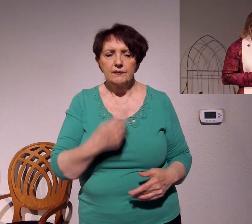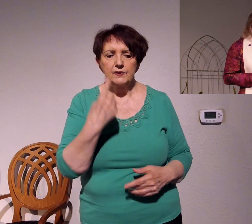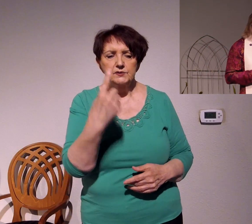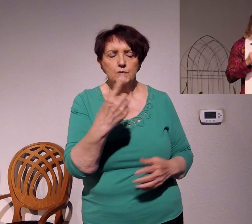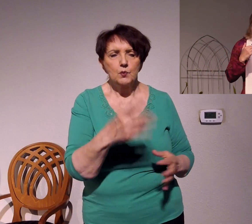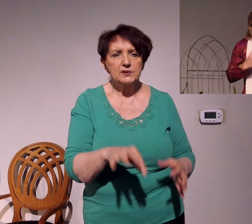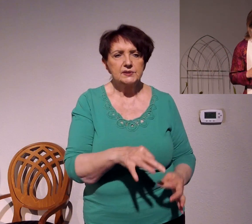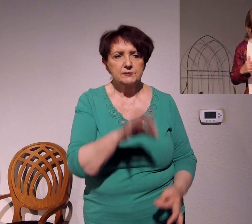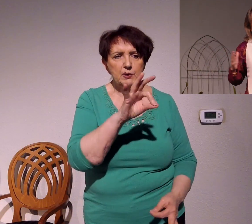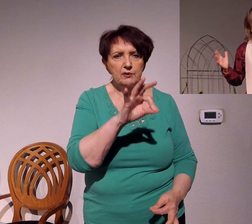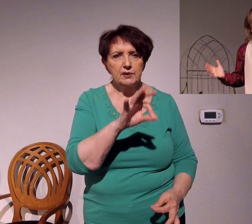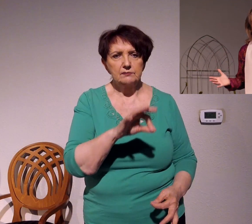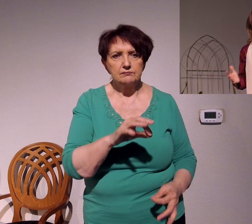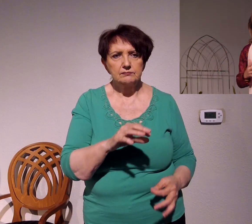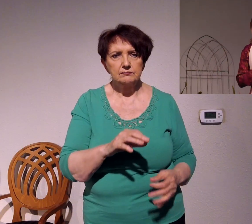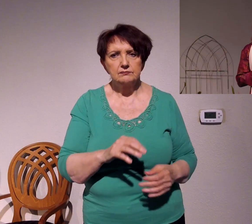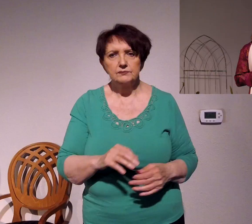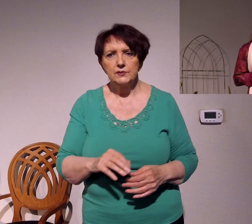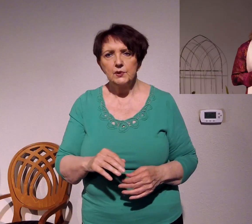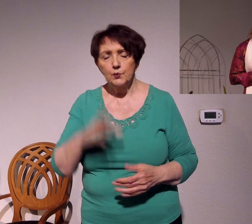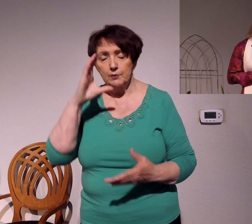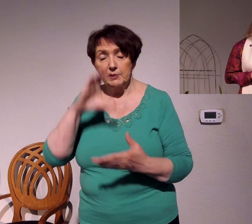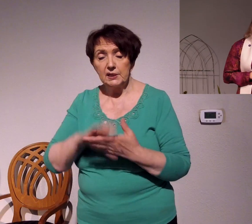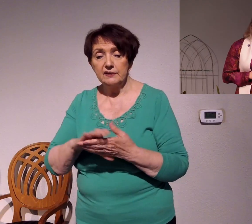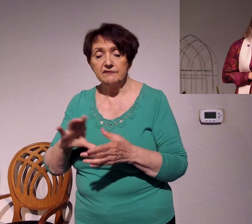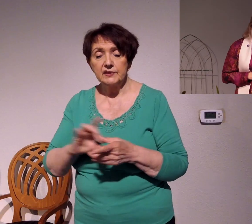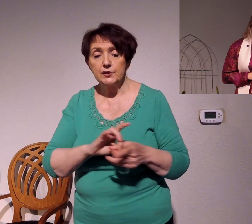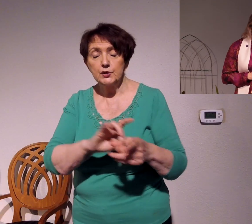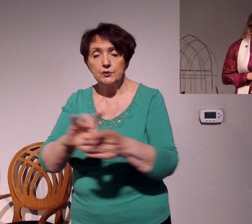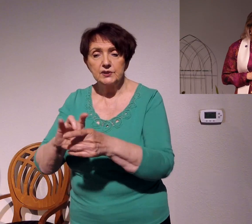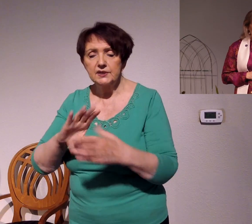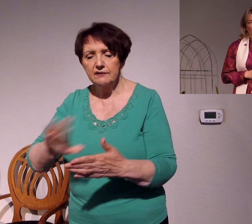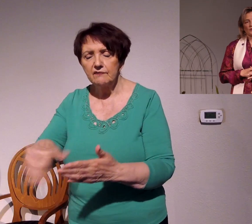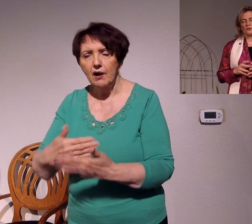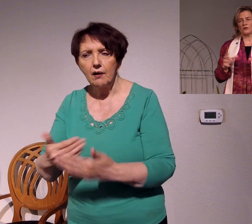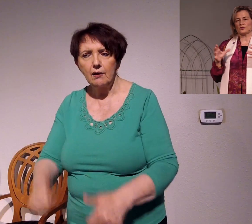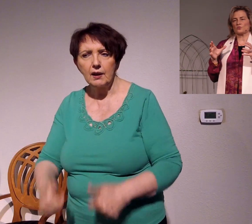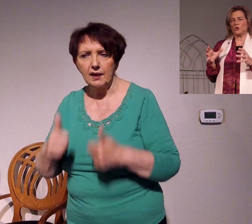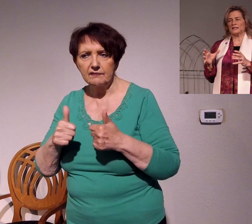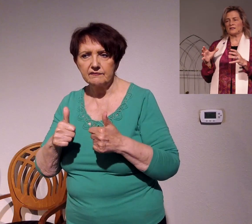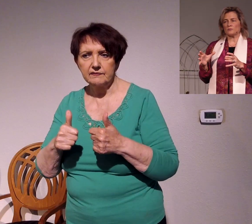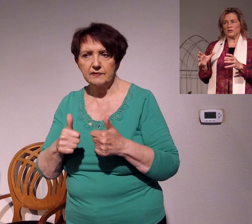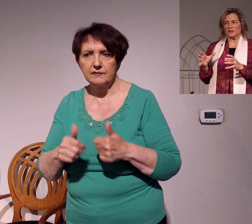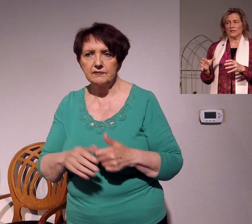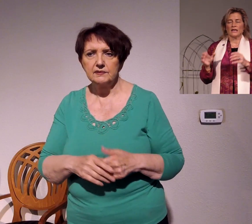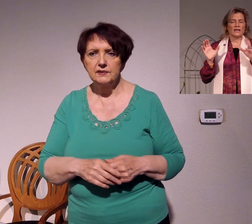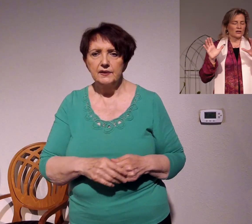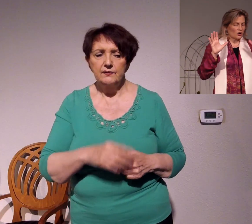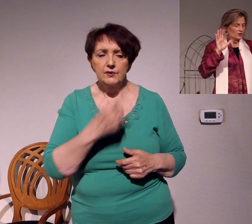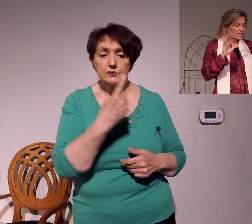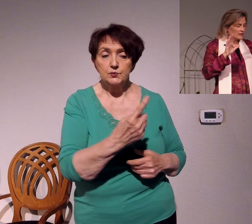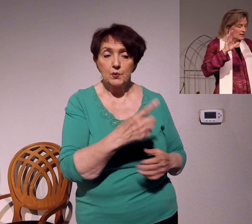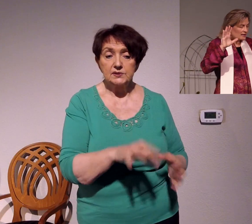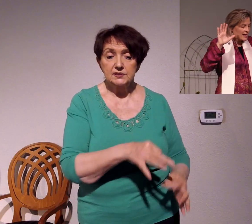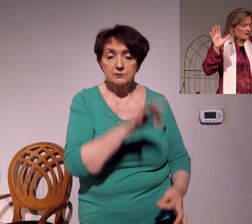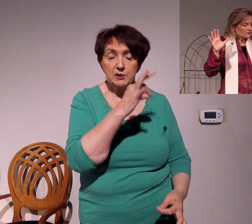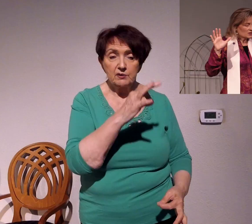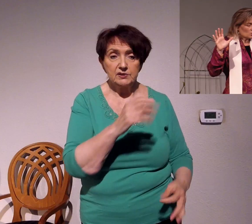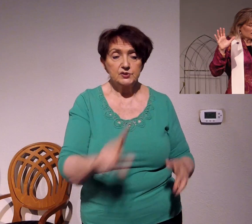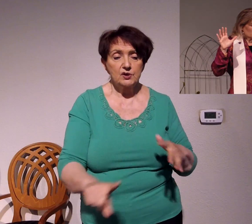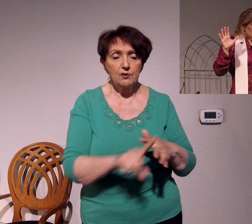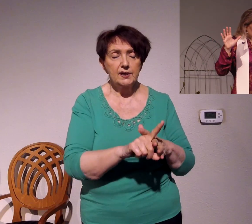Spirit. We believe in the unity of all life. So there is one Spirit incarnated